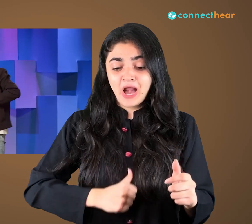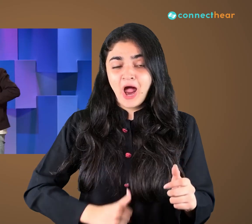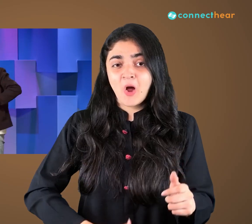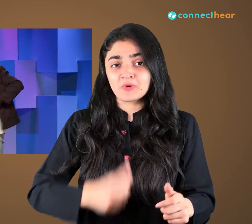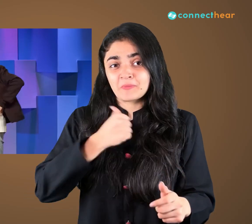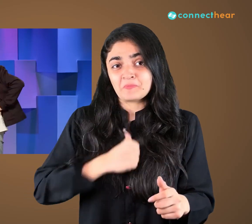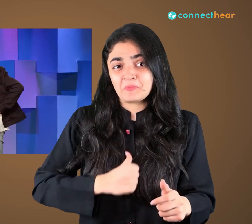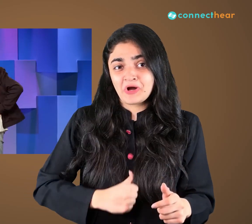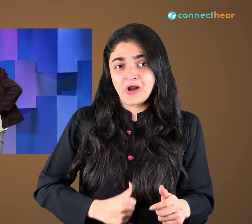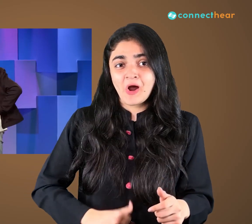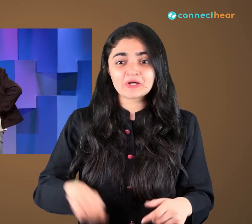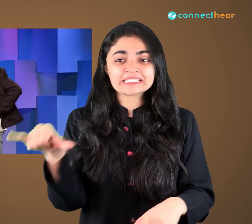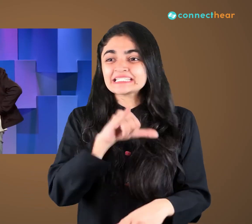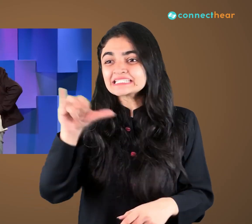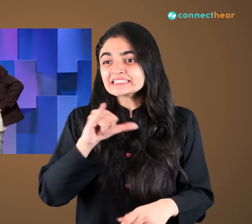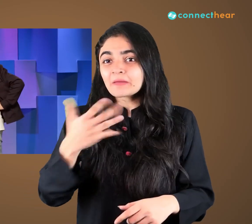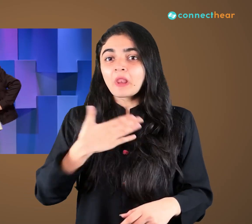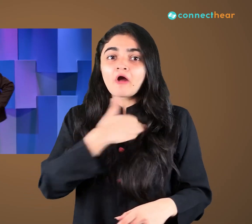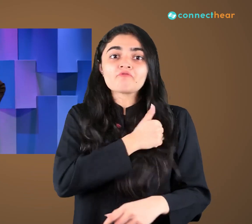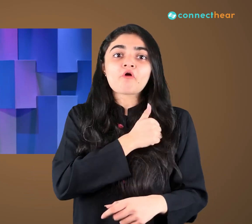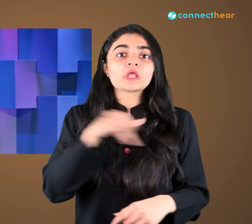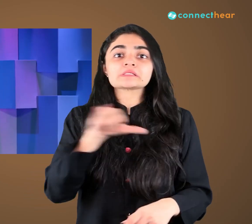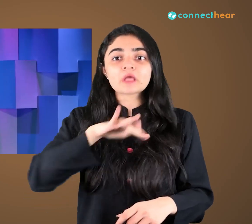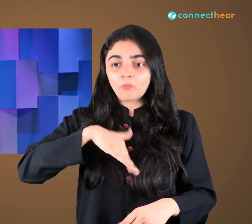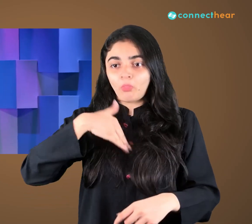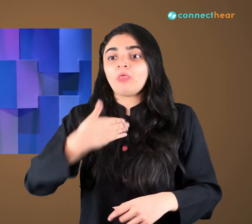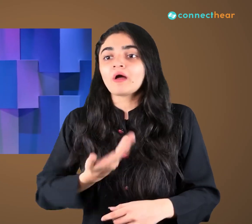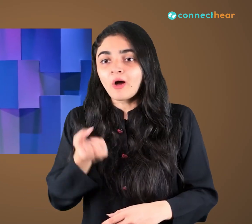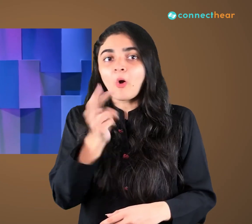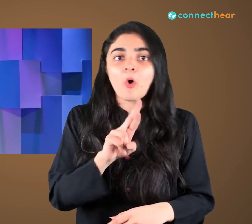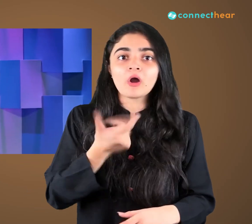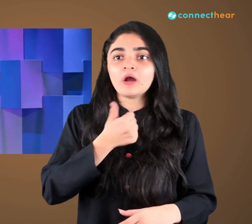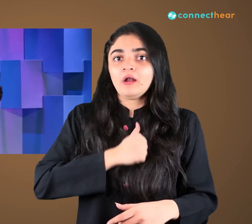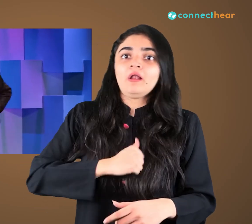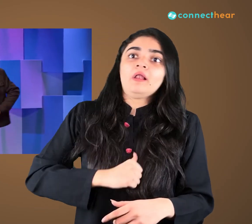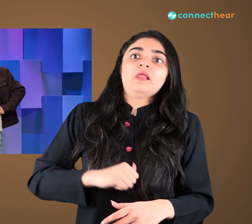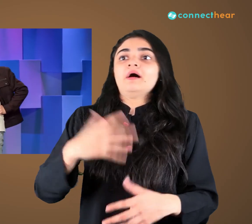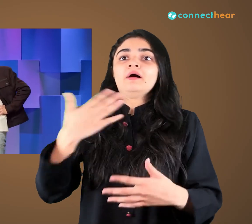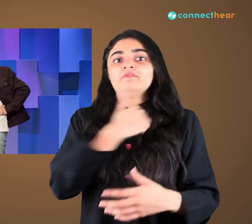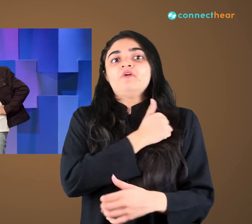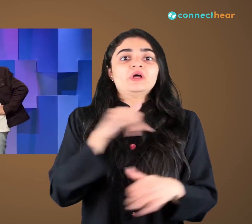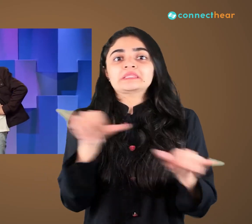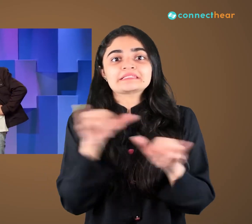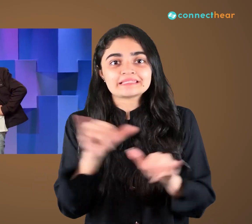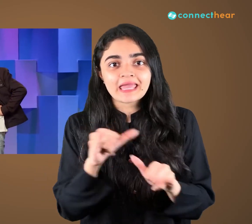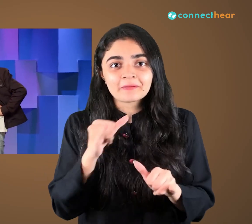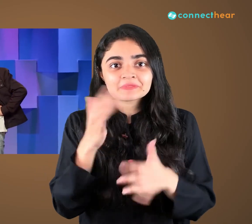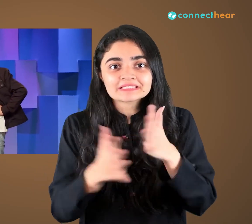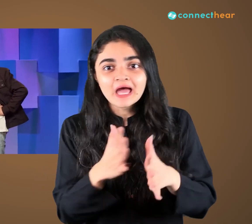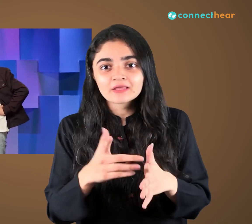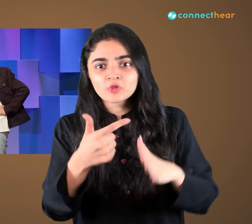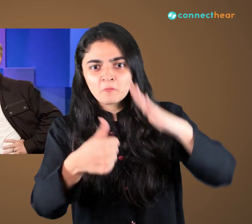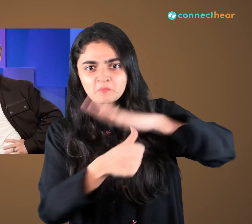proud of you. You notice that, right? You notice this? Very fortunate for me that the sign for proud looks like somebody getting stabbed to death.